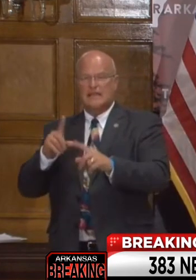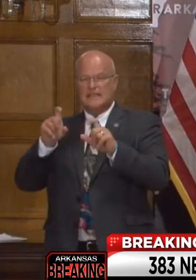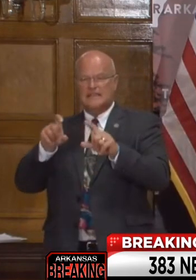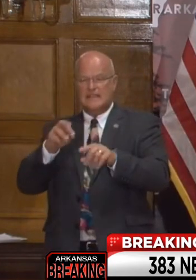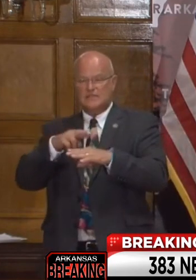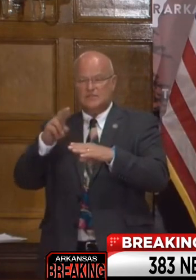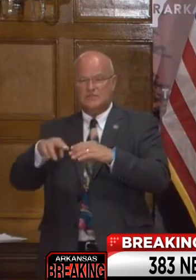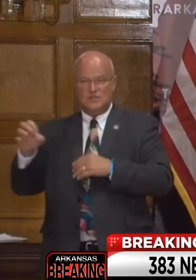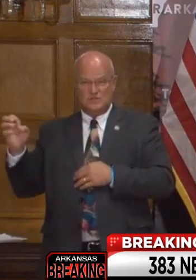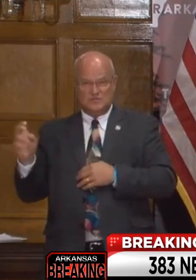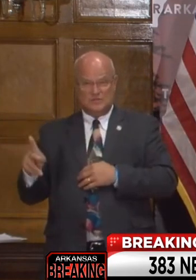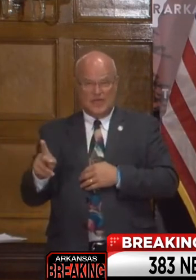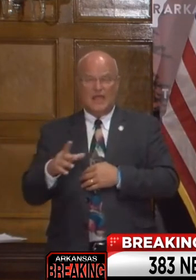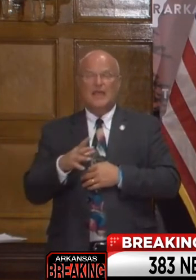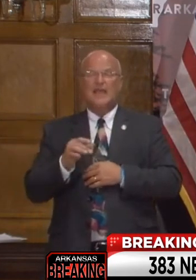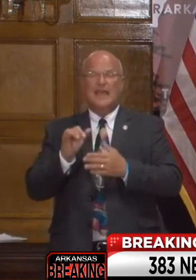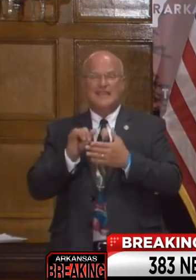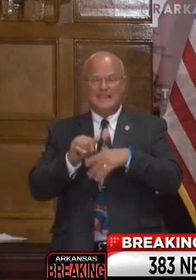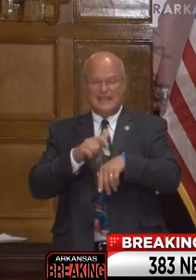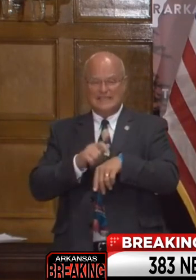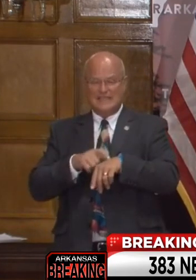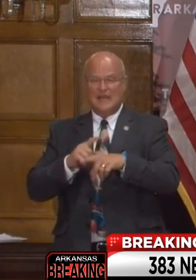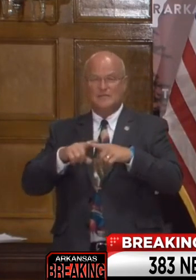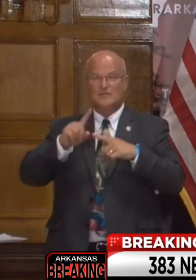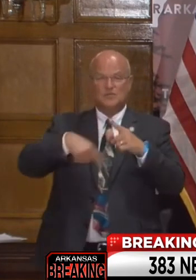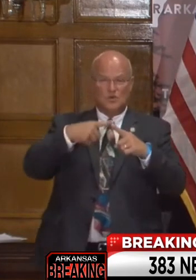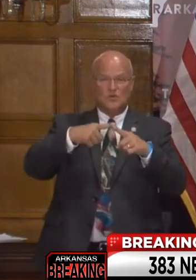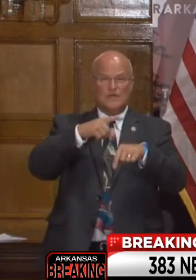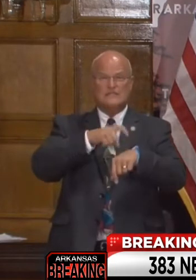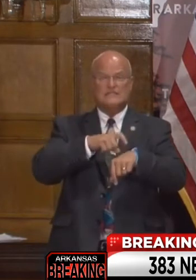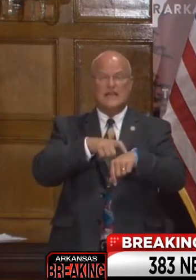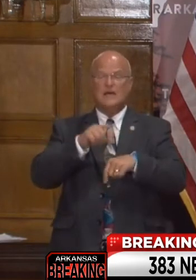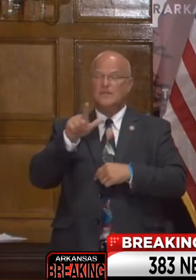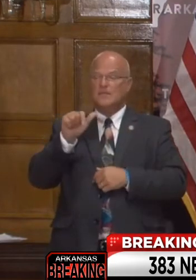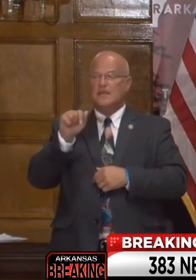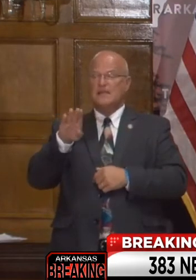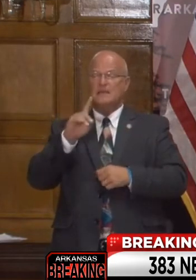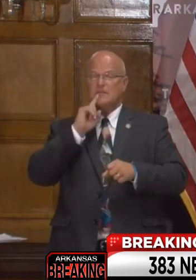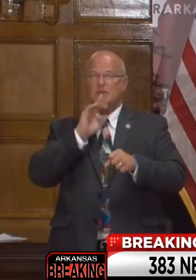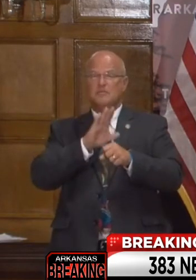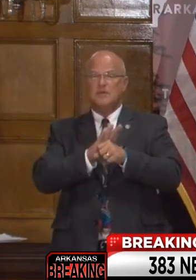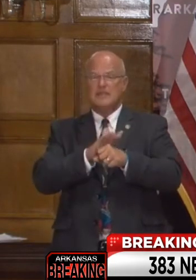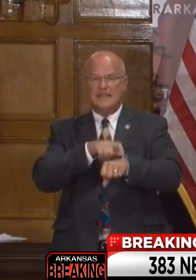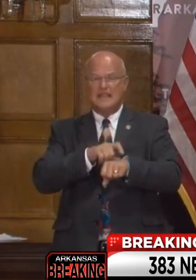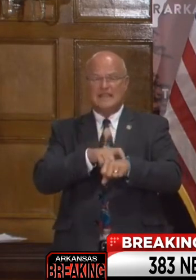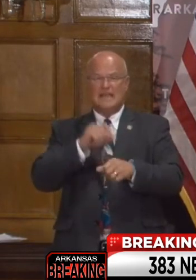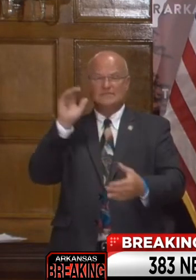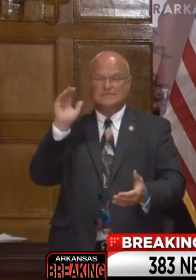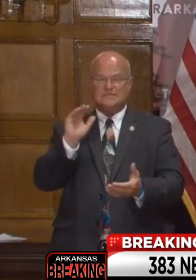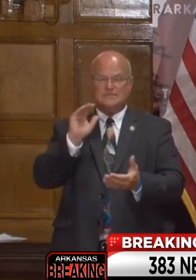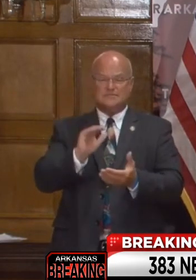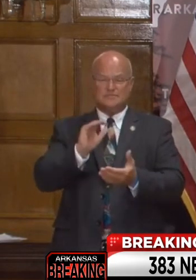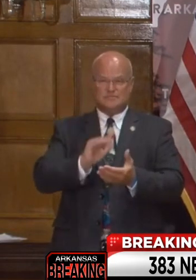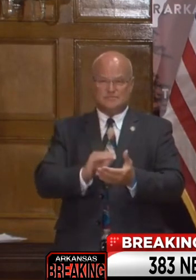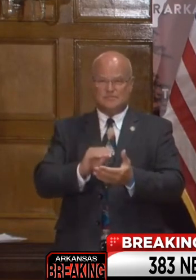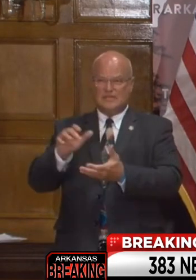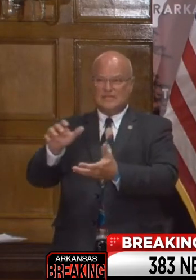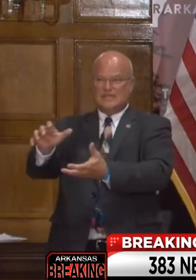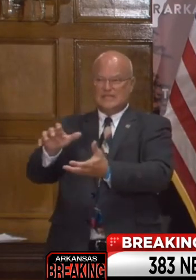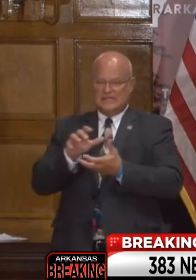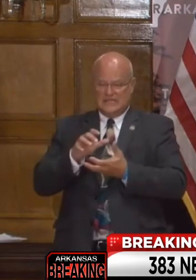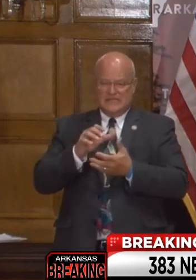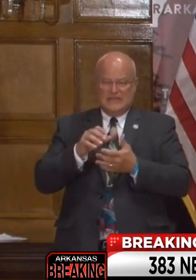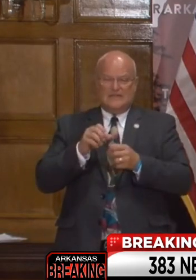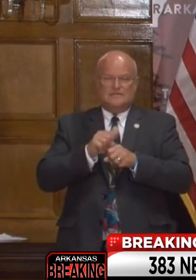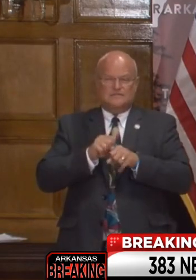test results, and that time, the labs are committed to reducing that time. And I believe you'll